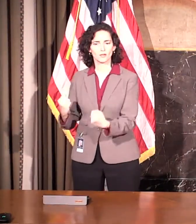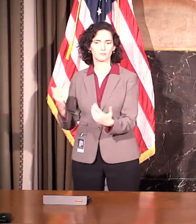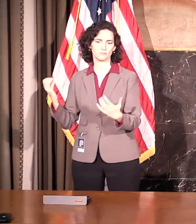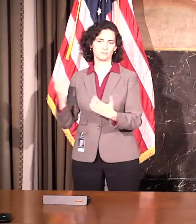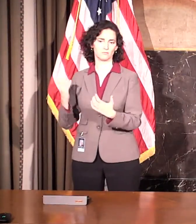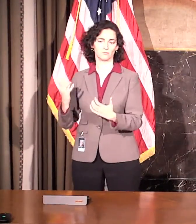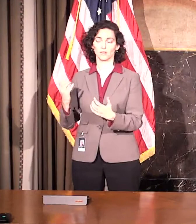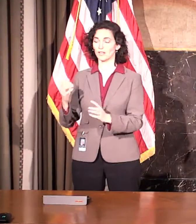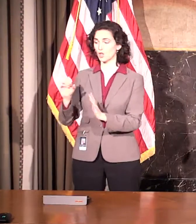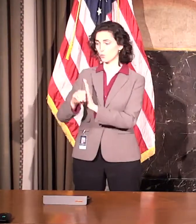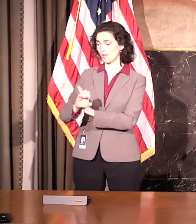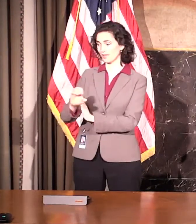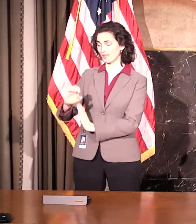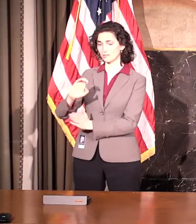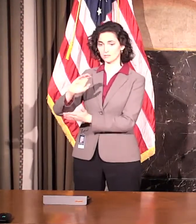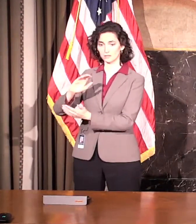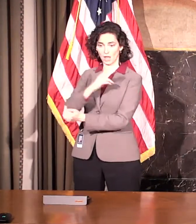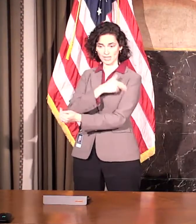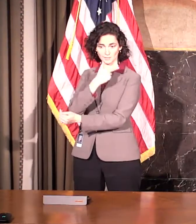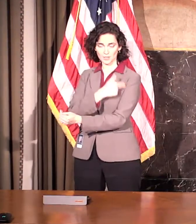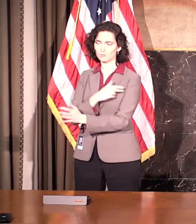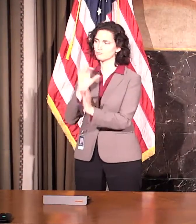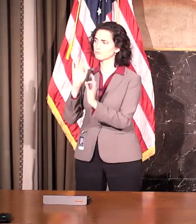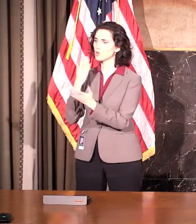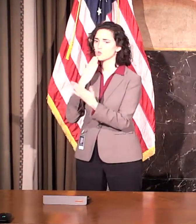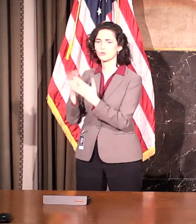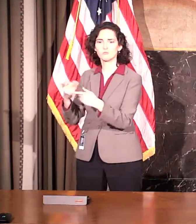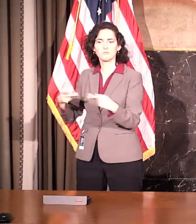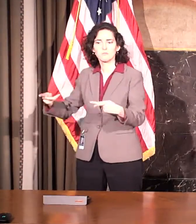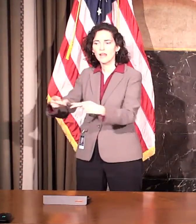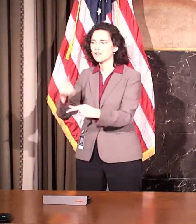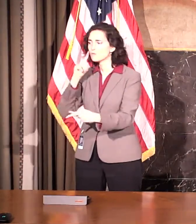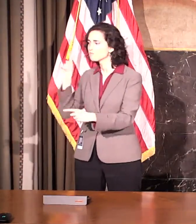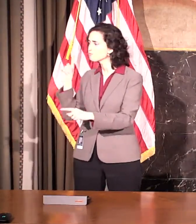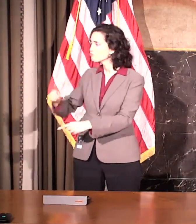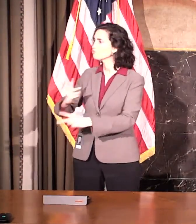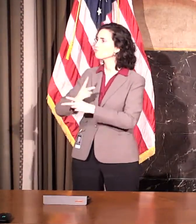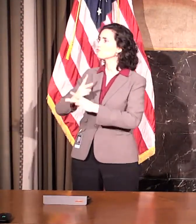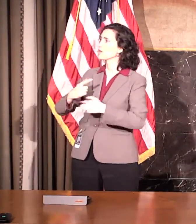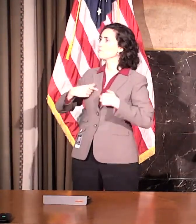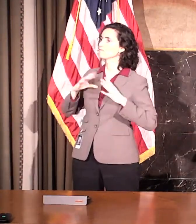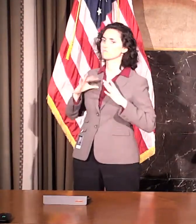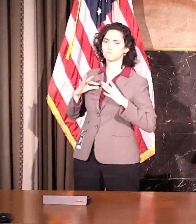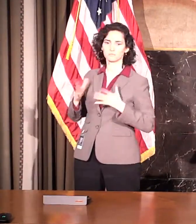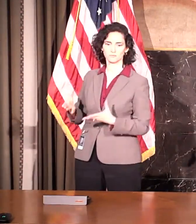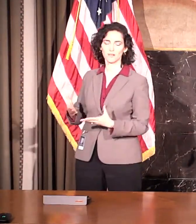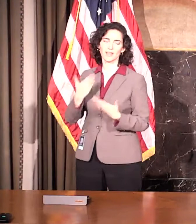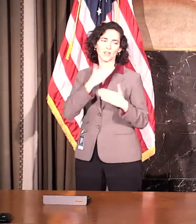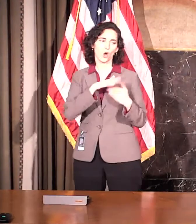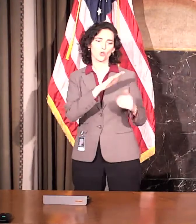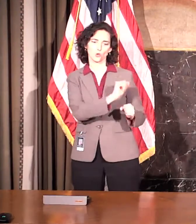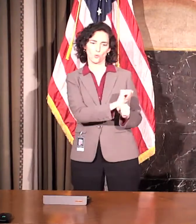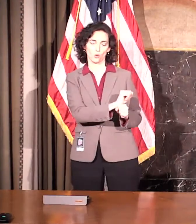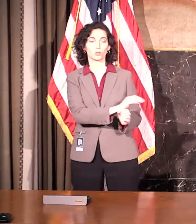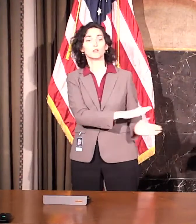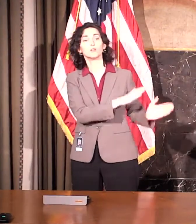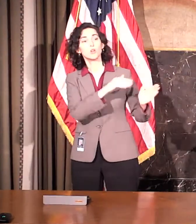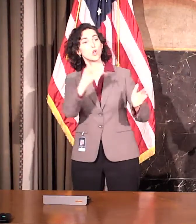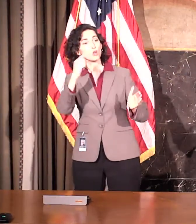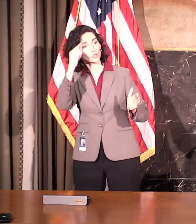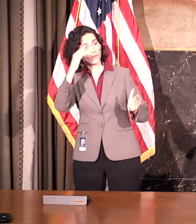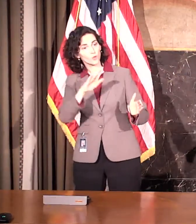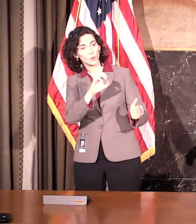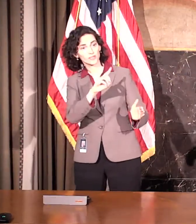East Hospital really just a great place to receive care. So thank you for everything that you've done. And thank you, Governor Edwards. It made